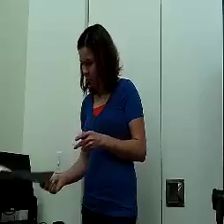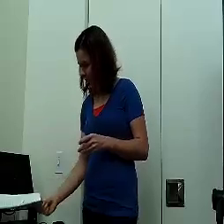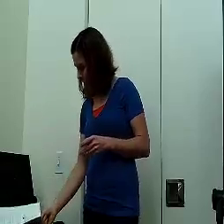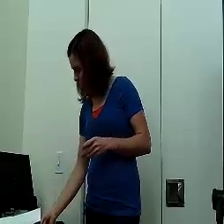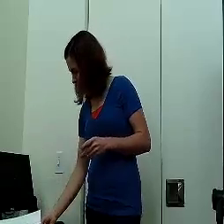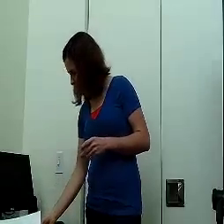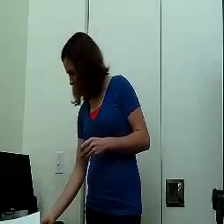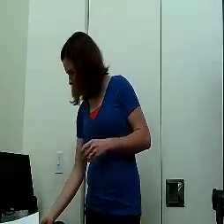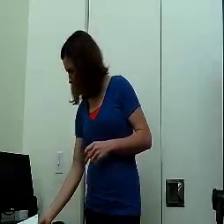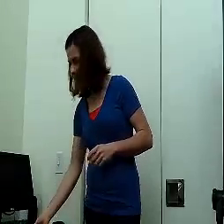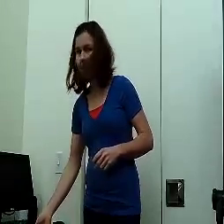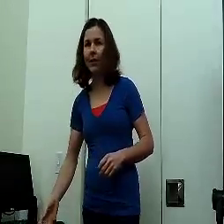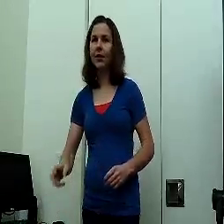Okay. Here's another one.